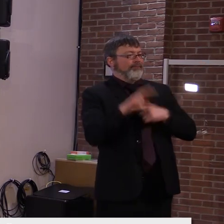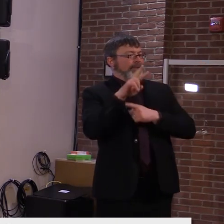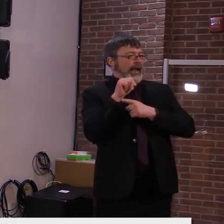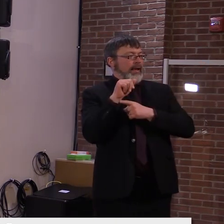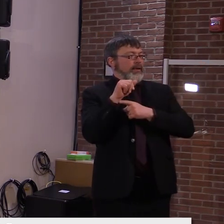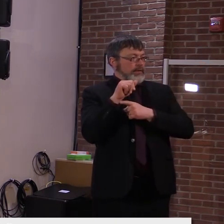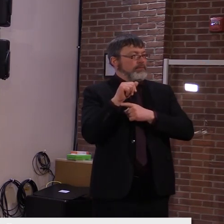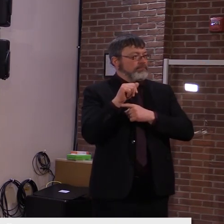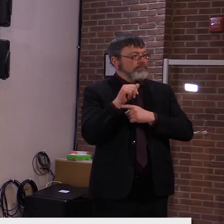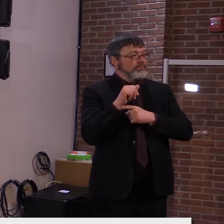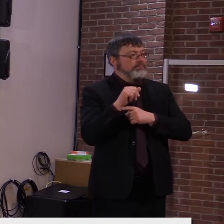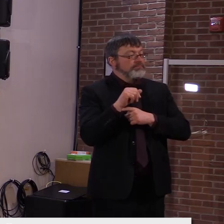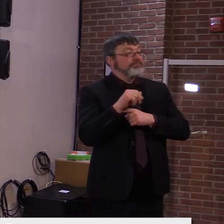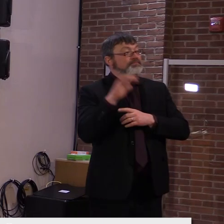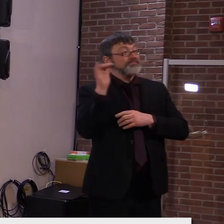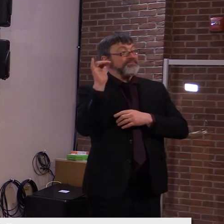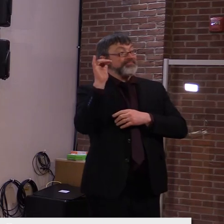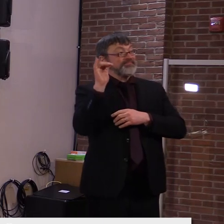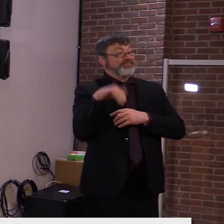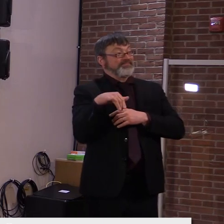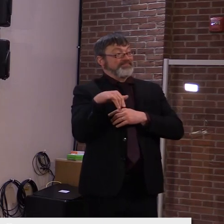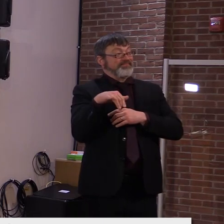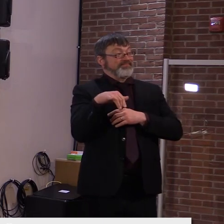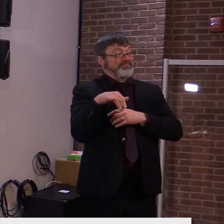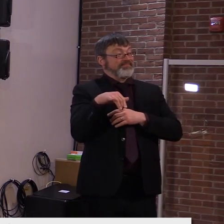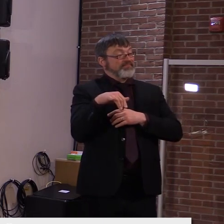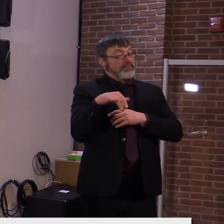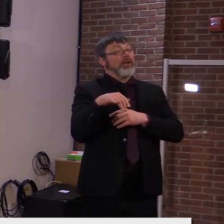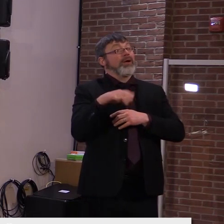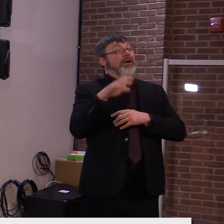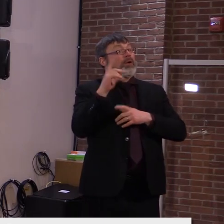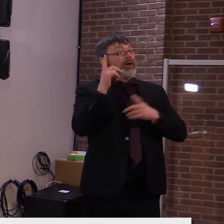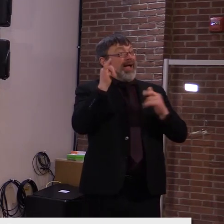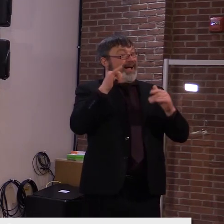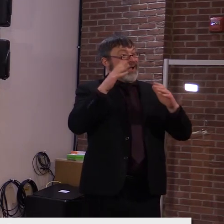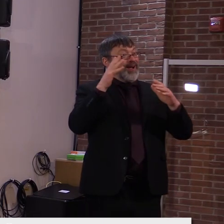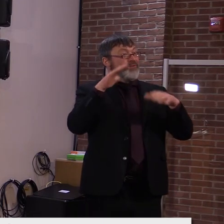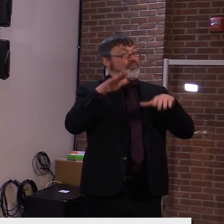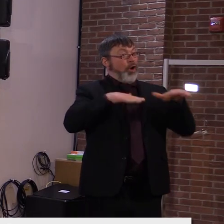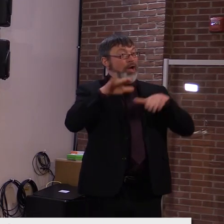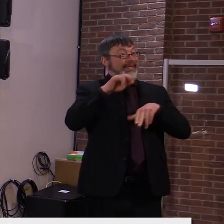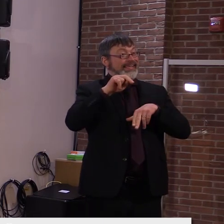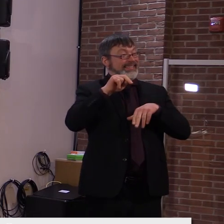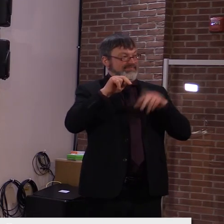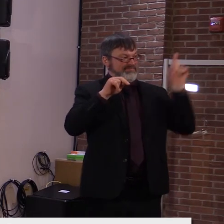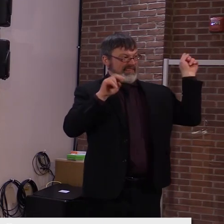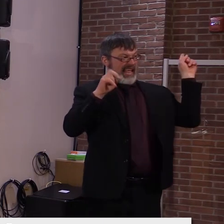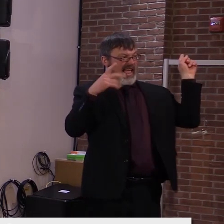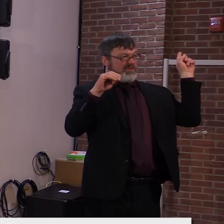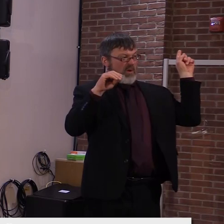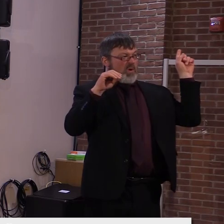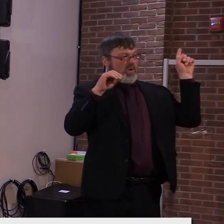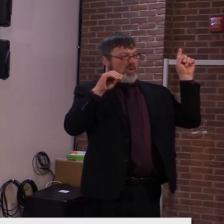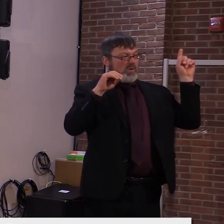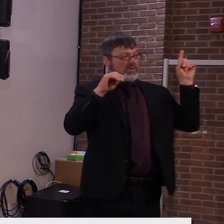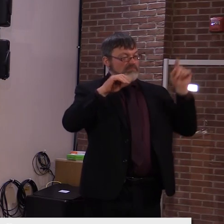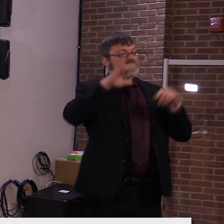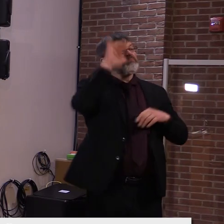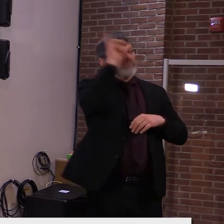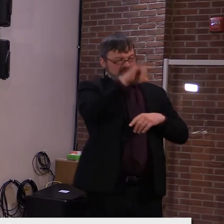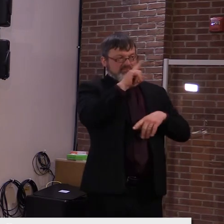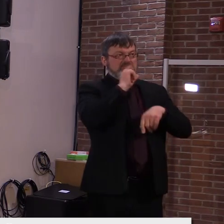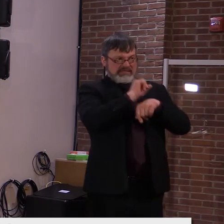this is a program run by the VA, not the regular state-run program that's at the fairgrounds, but the